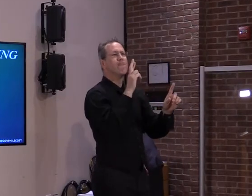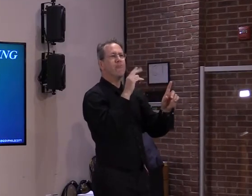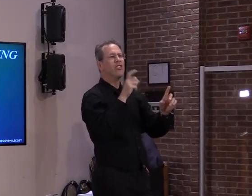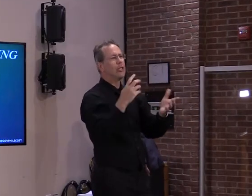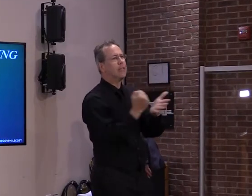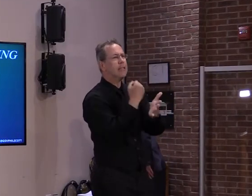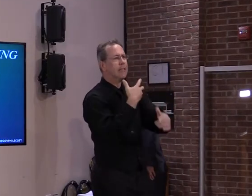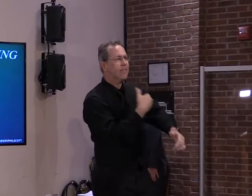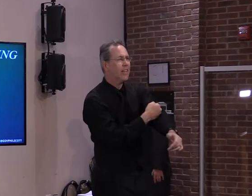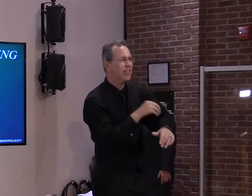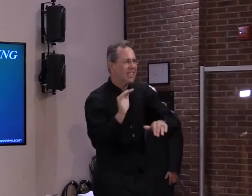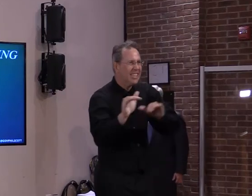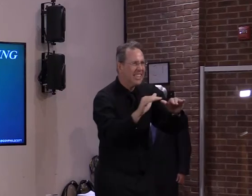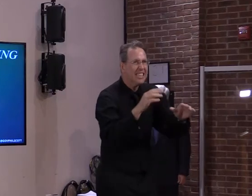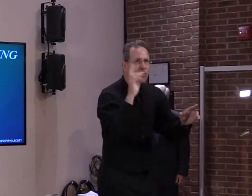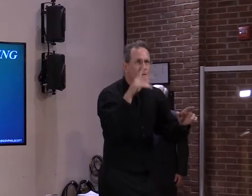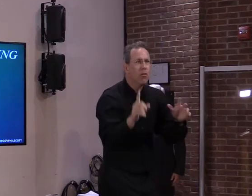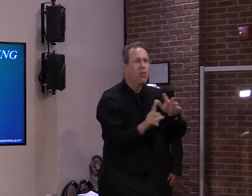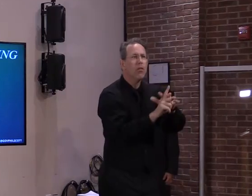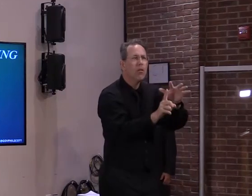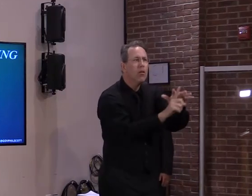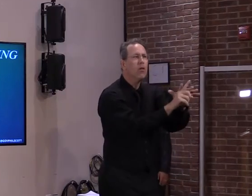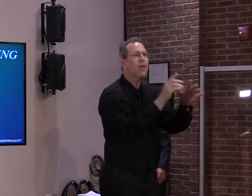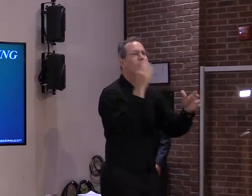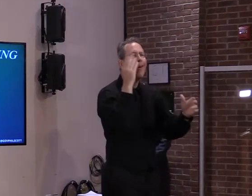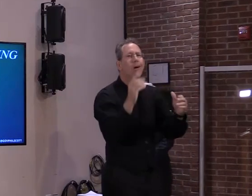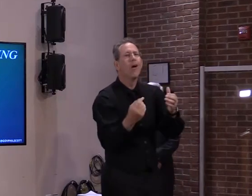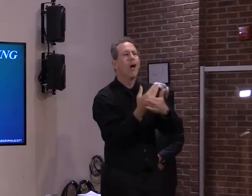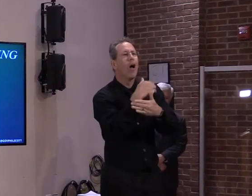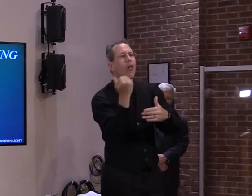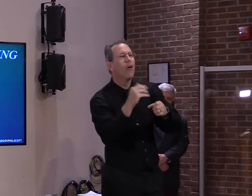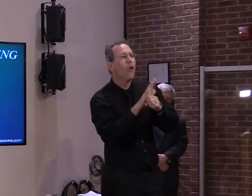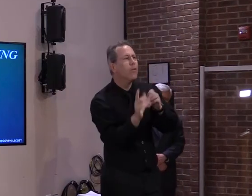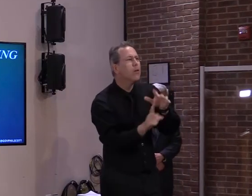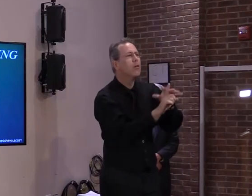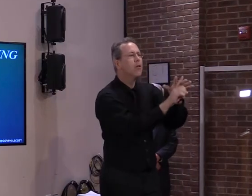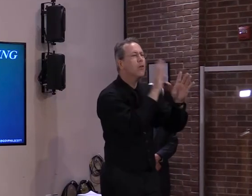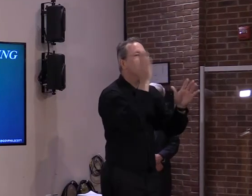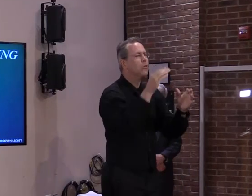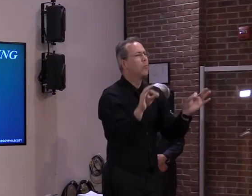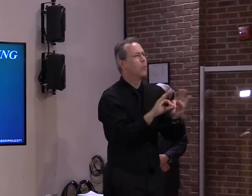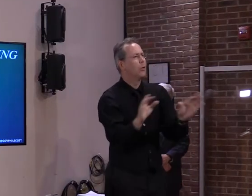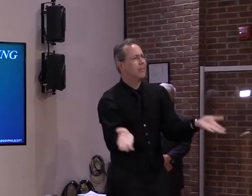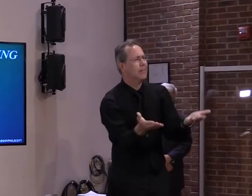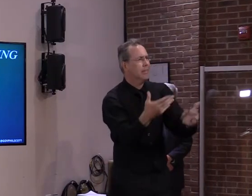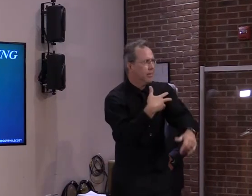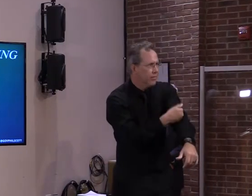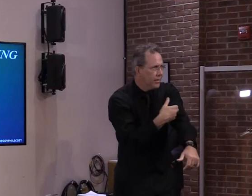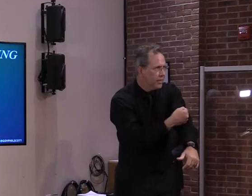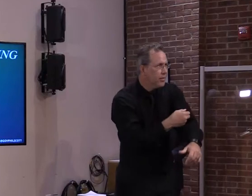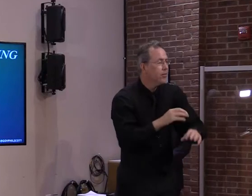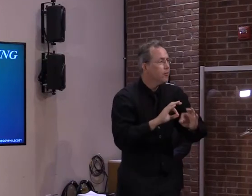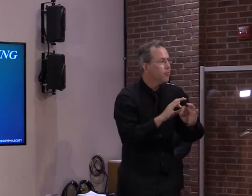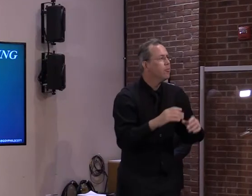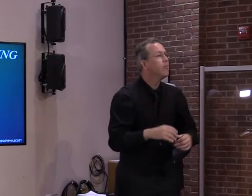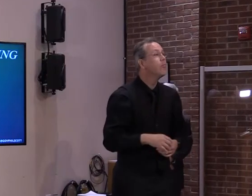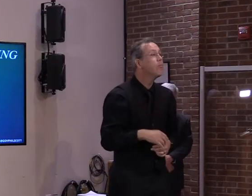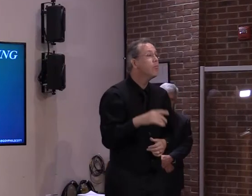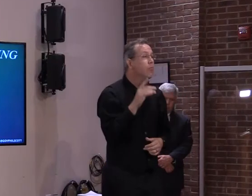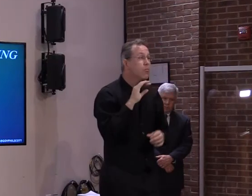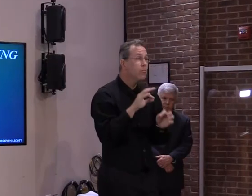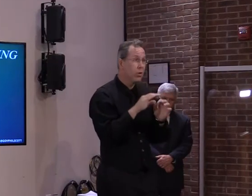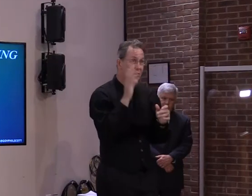variant. And the only reason they become important is because they become more transmissible and they establish themselves in